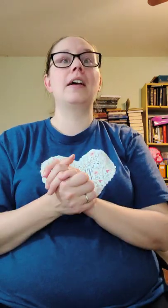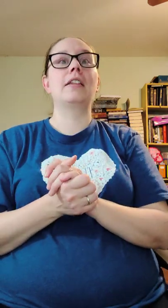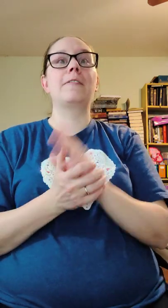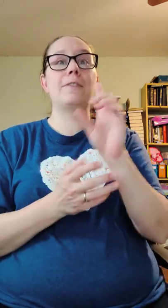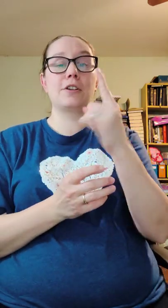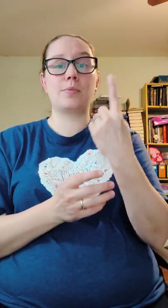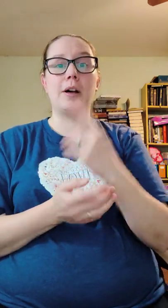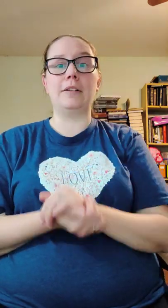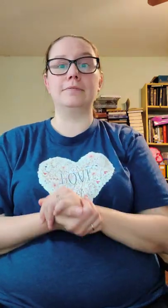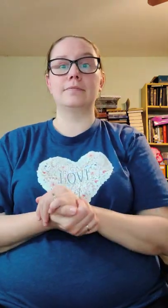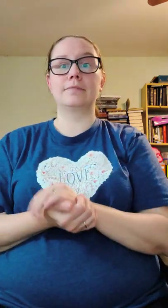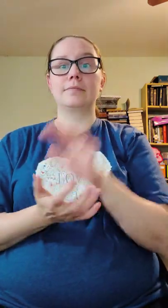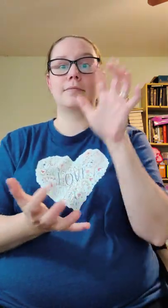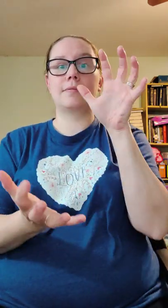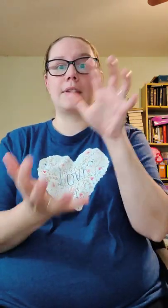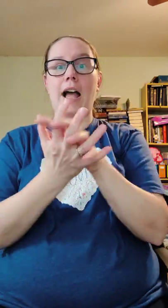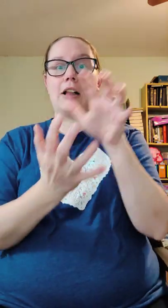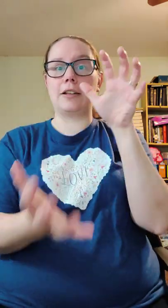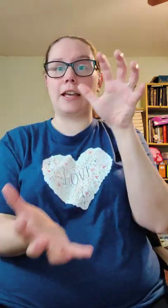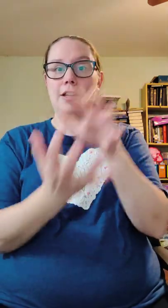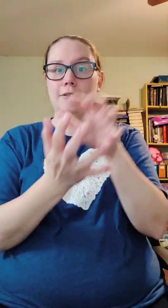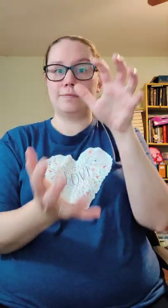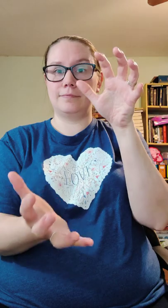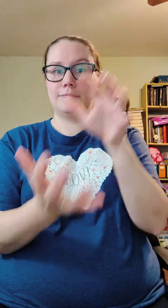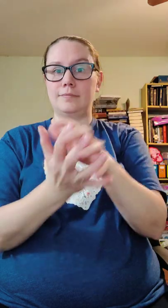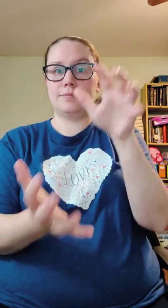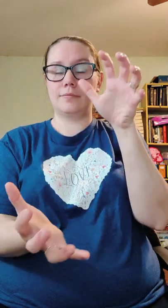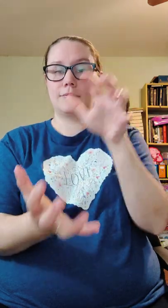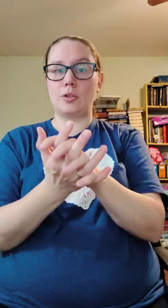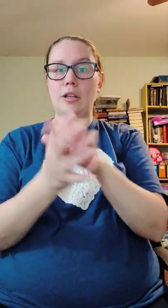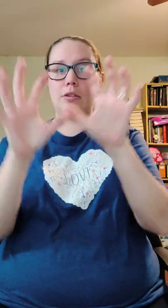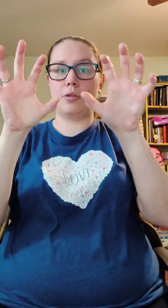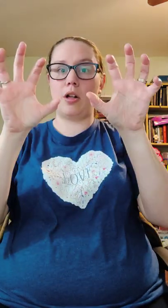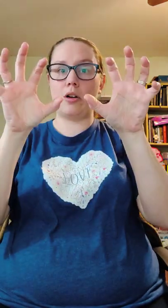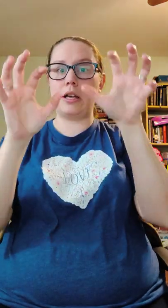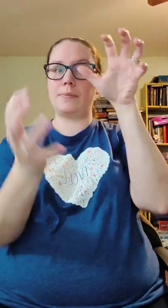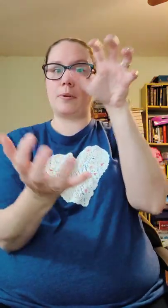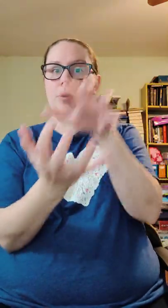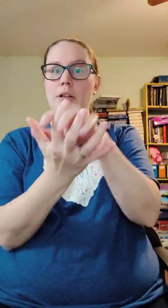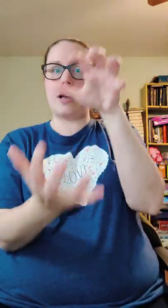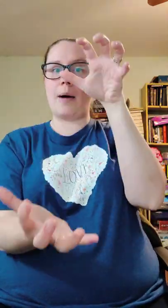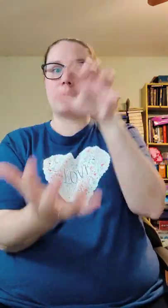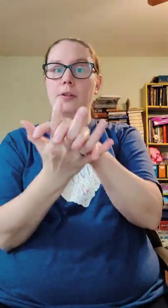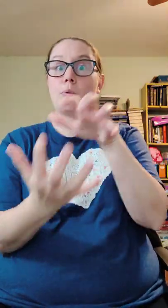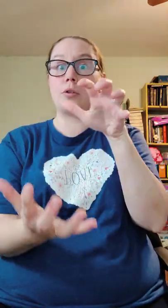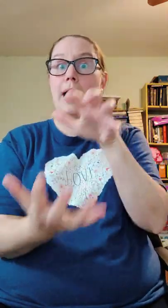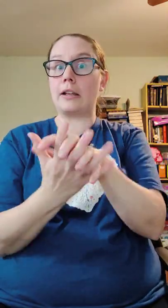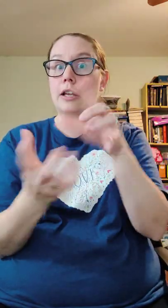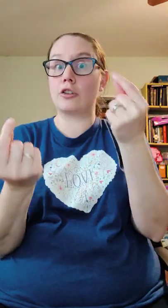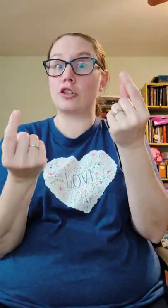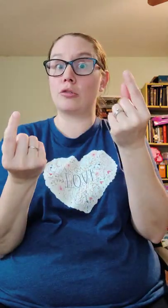The first one, alligator. Alligator. So take two claw hands, put one on top, because what do alligators do?